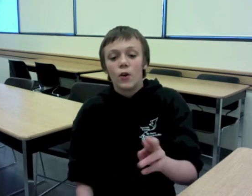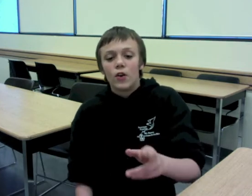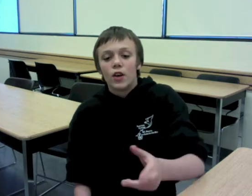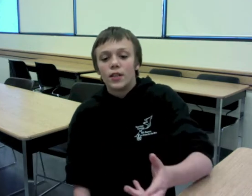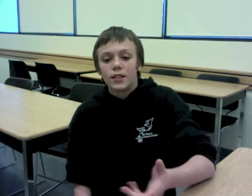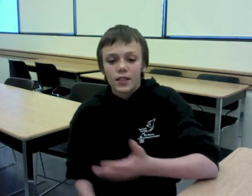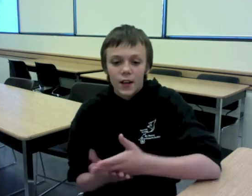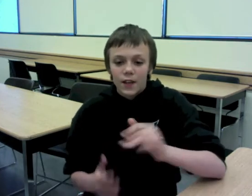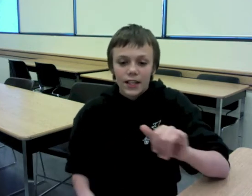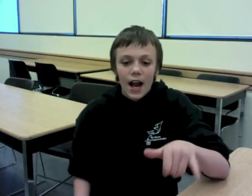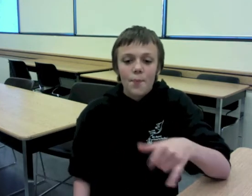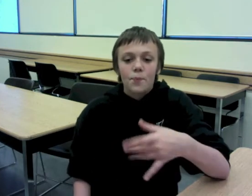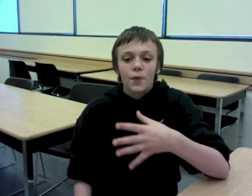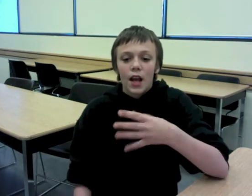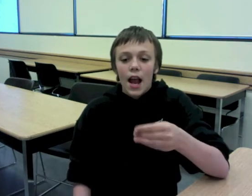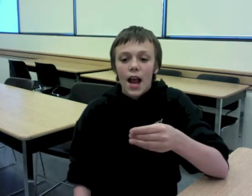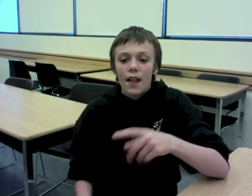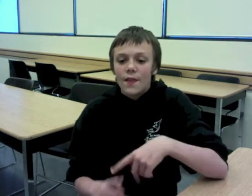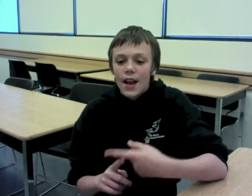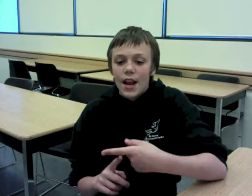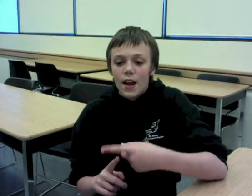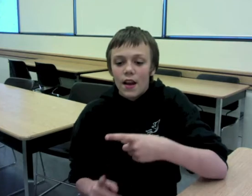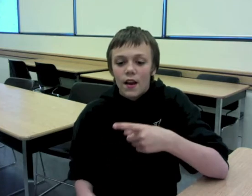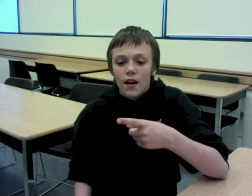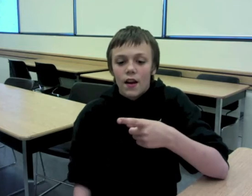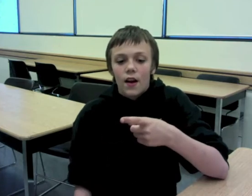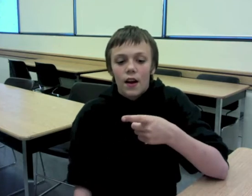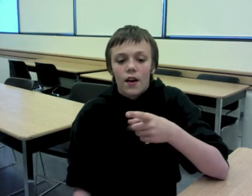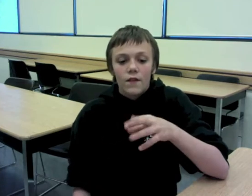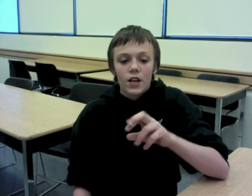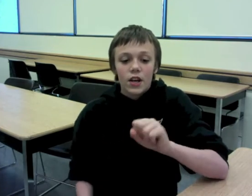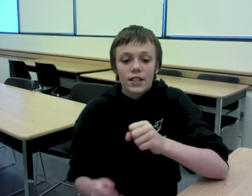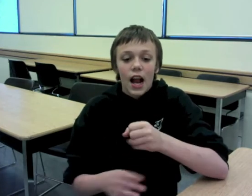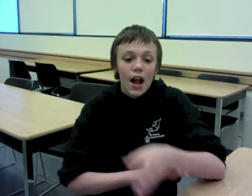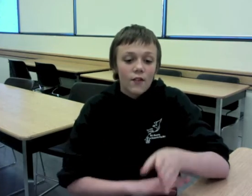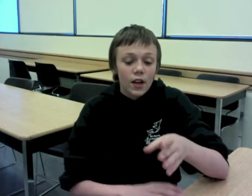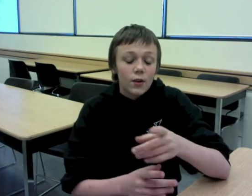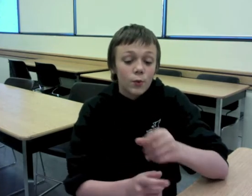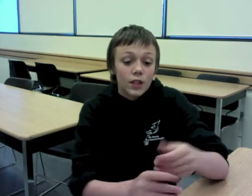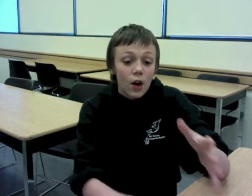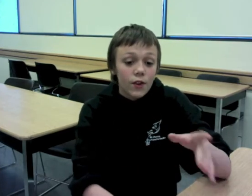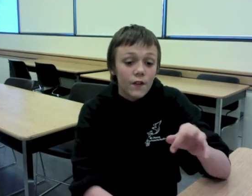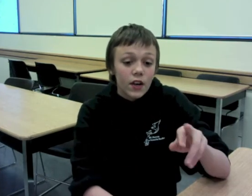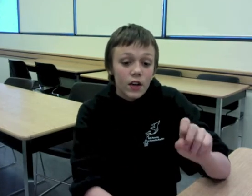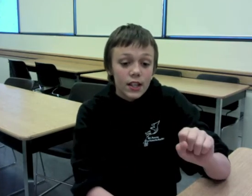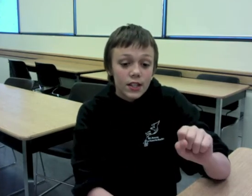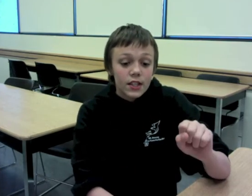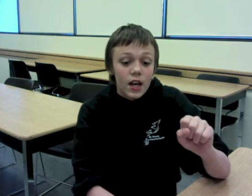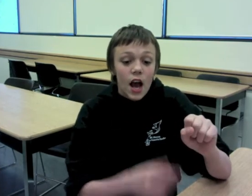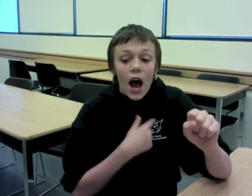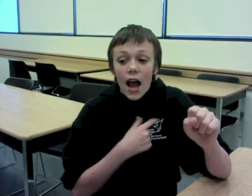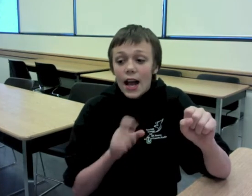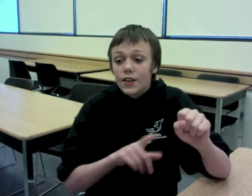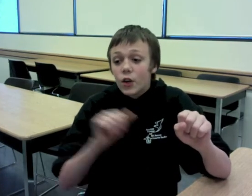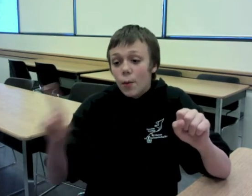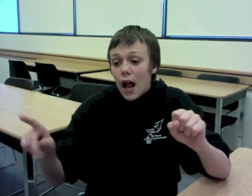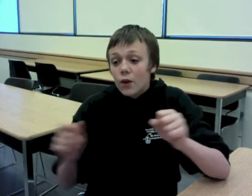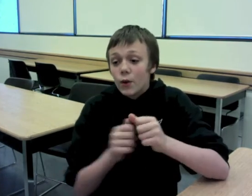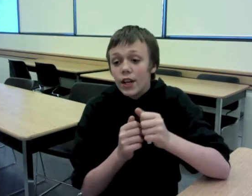or stuff like that. And then VRS, without the VRS, I had to go back with